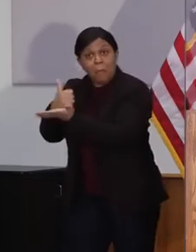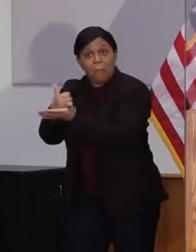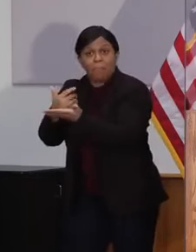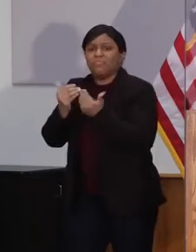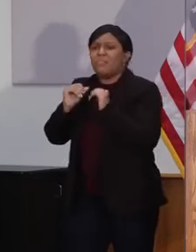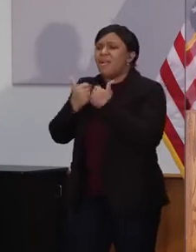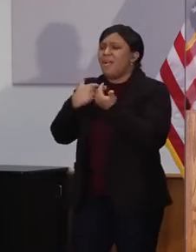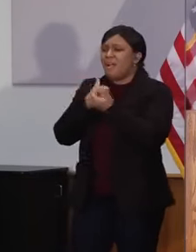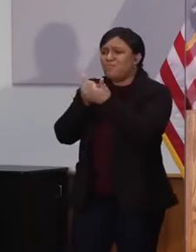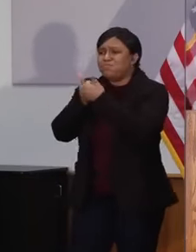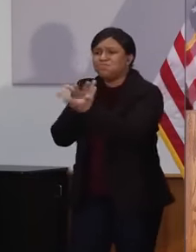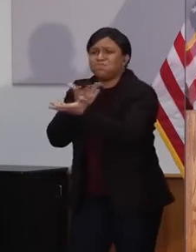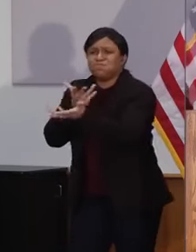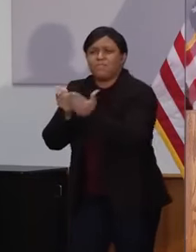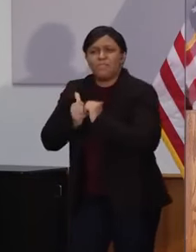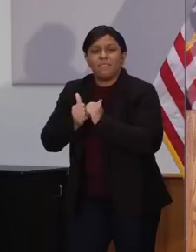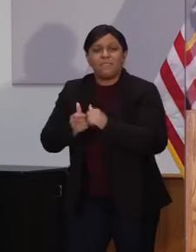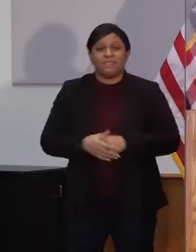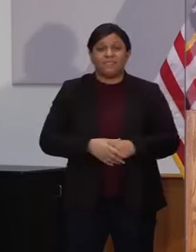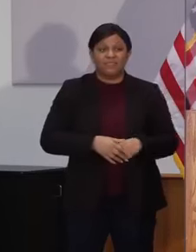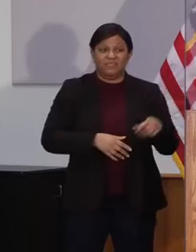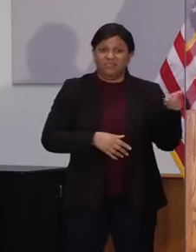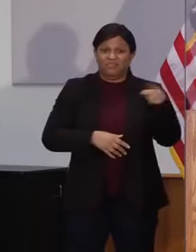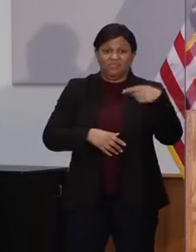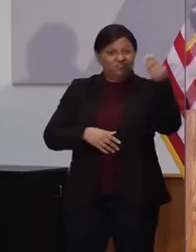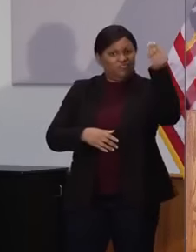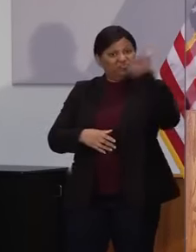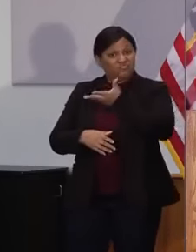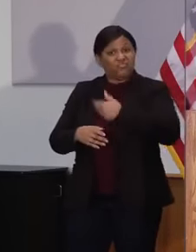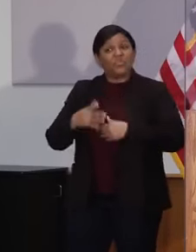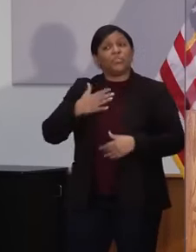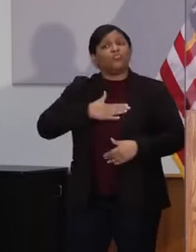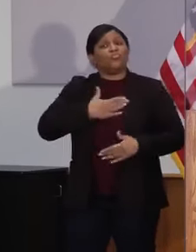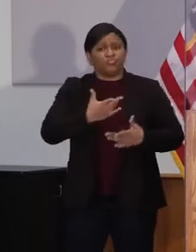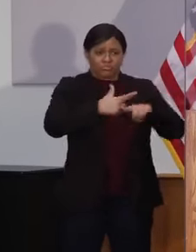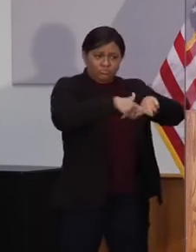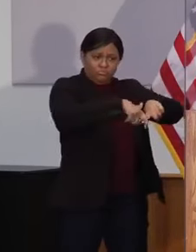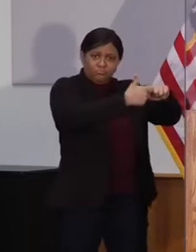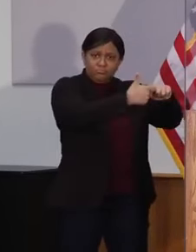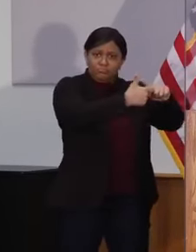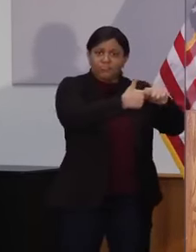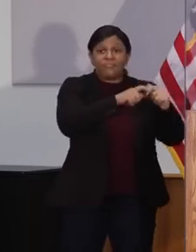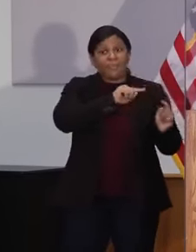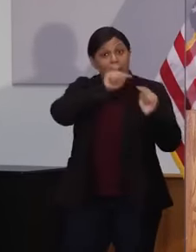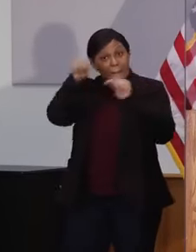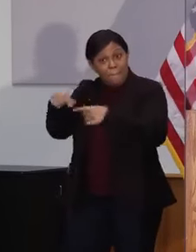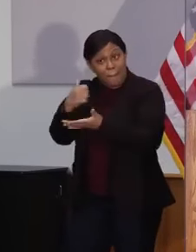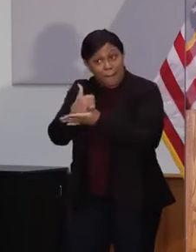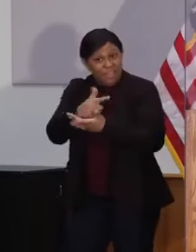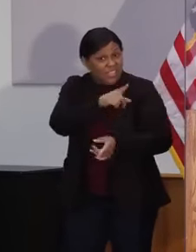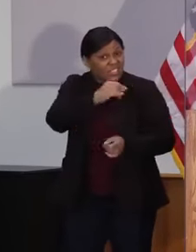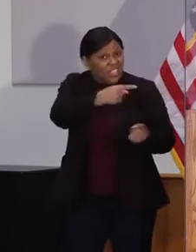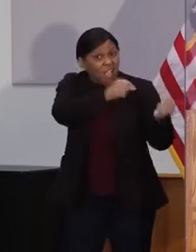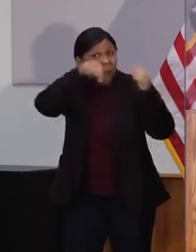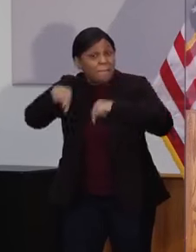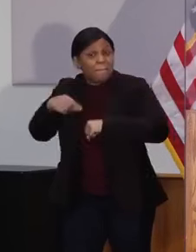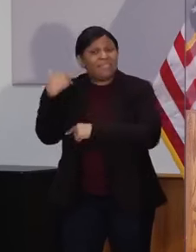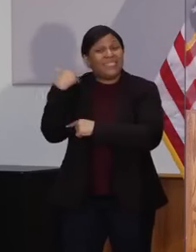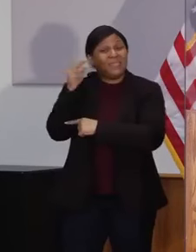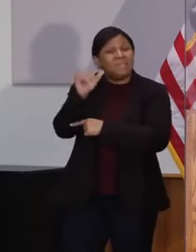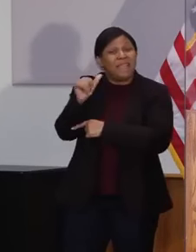points about the fact that while they're willing to come, and they have come, they came and helped us last May and June, they are very concerned about